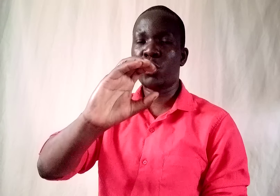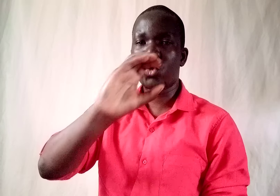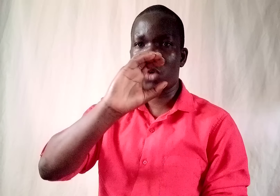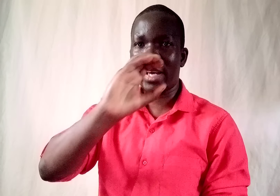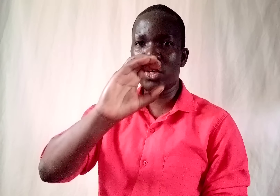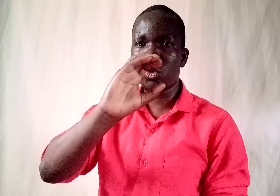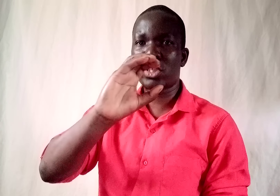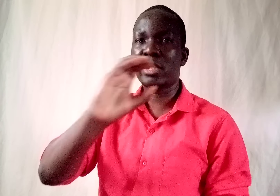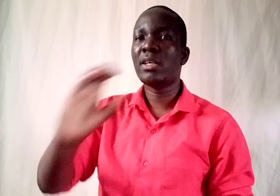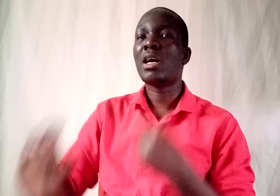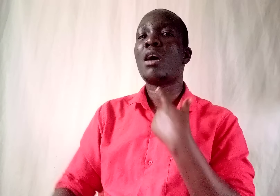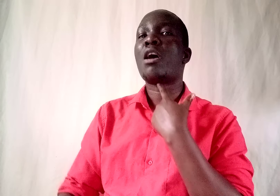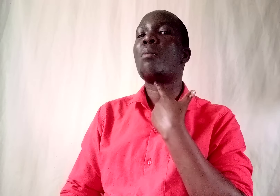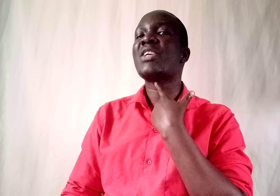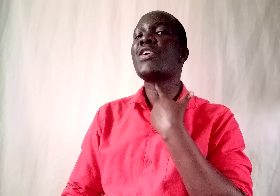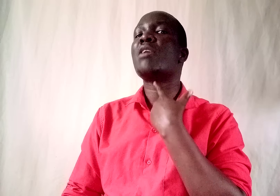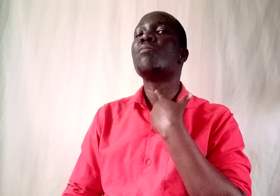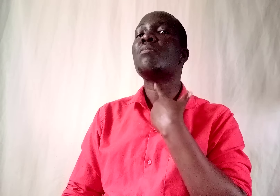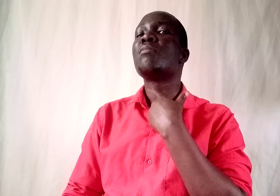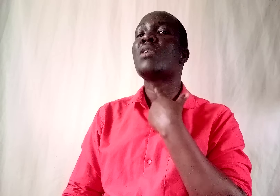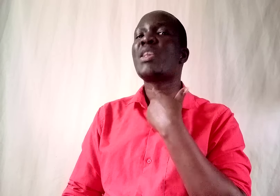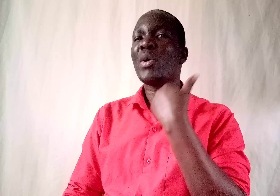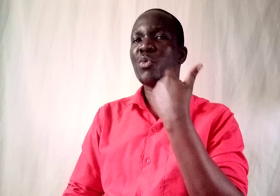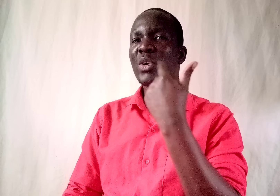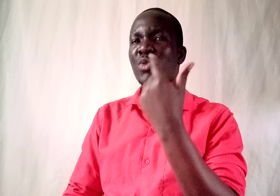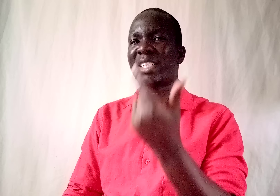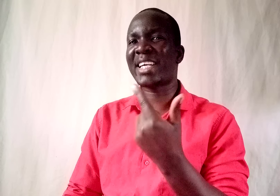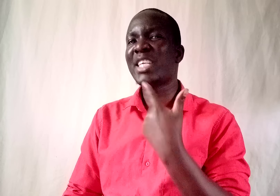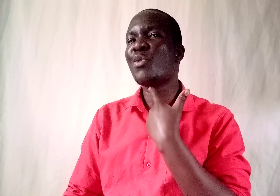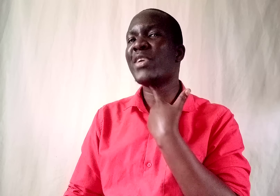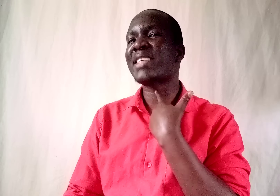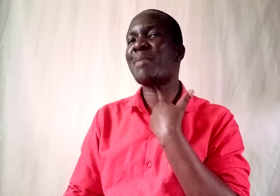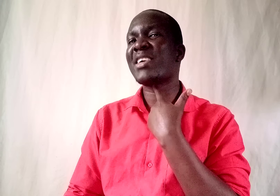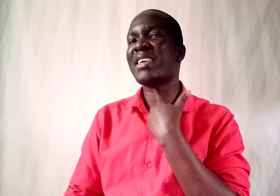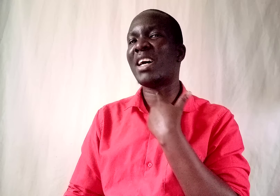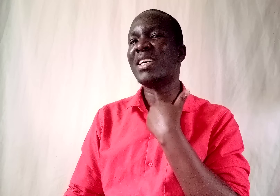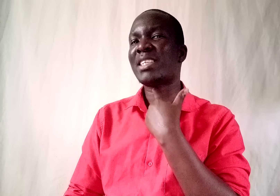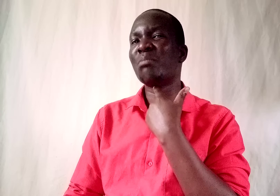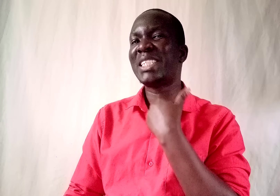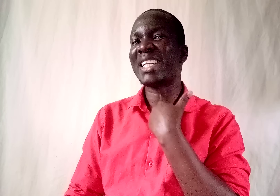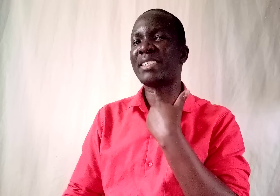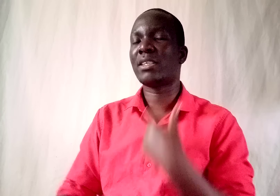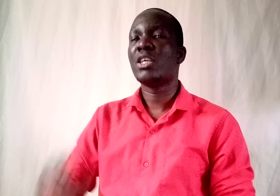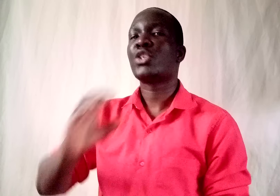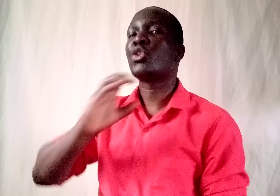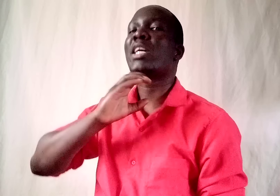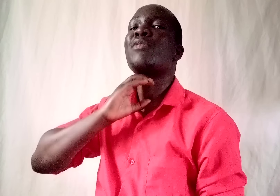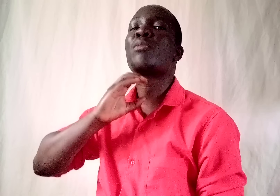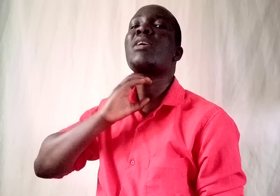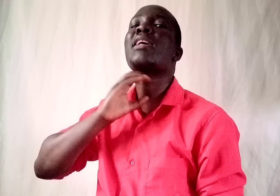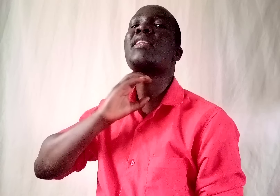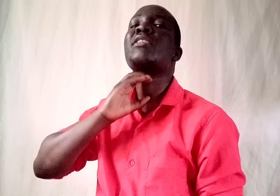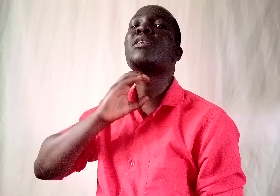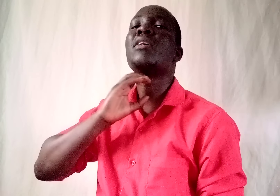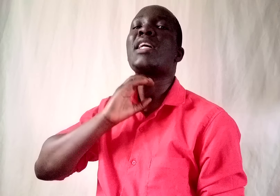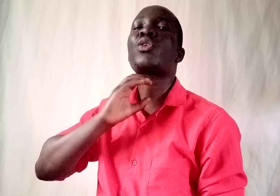You again use C, but here, the way when you are taking, you feel something here, some bitterness. So sign from here like this. That's